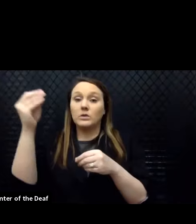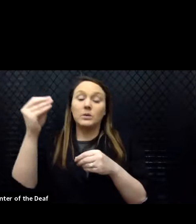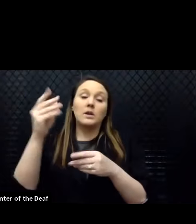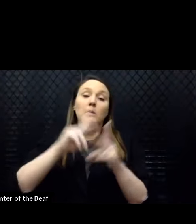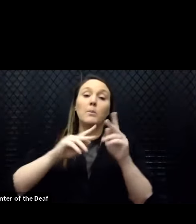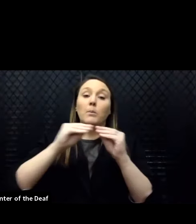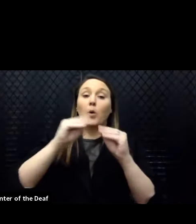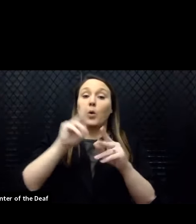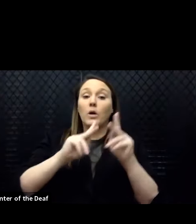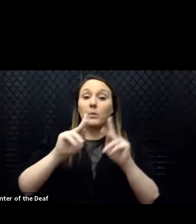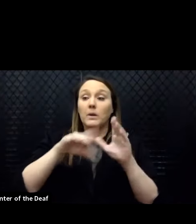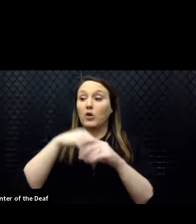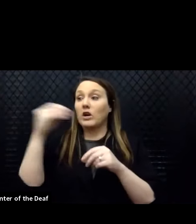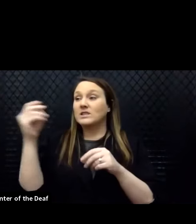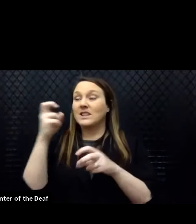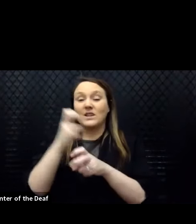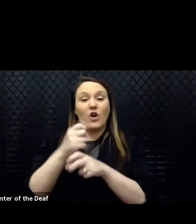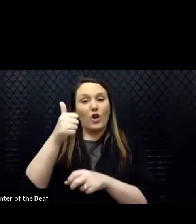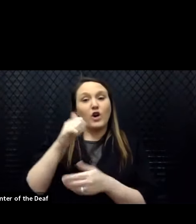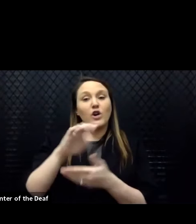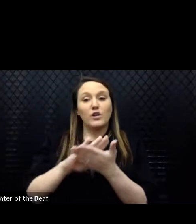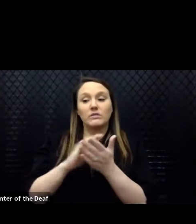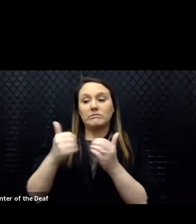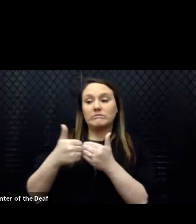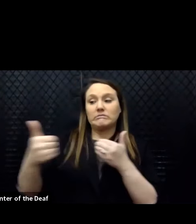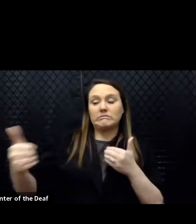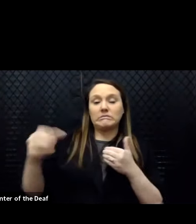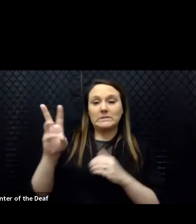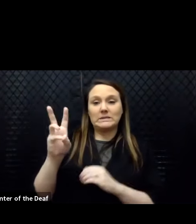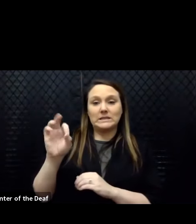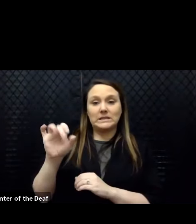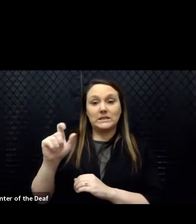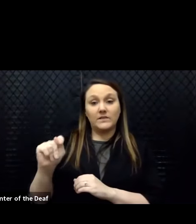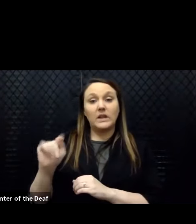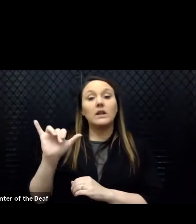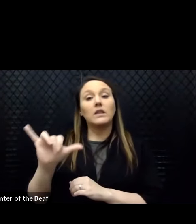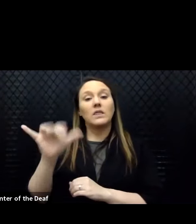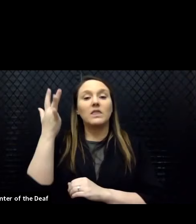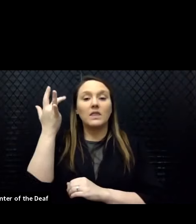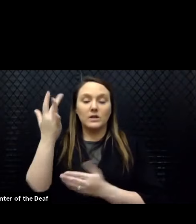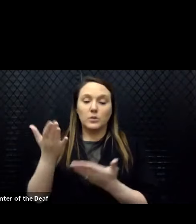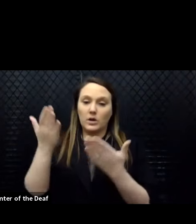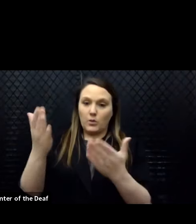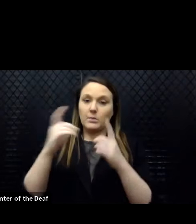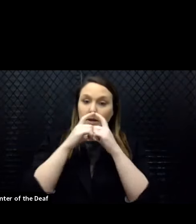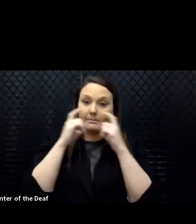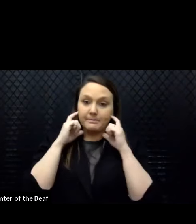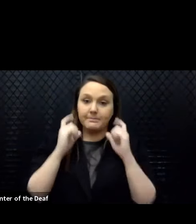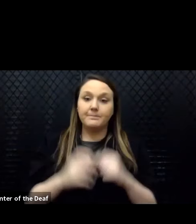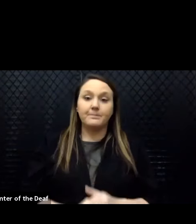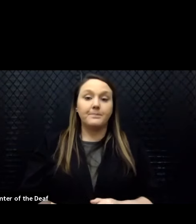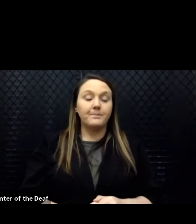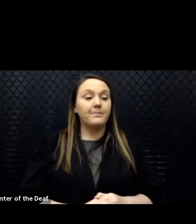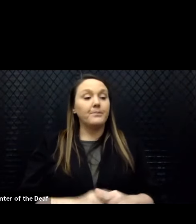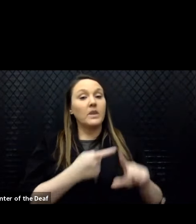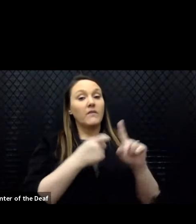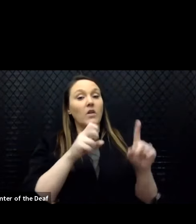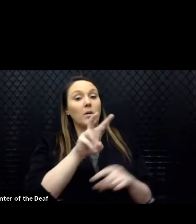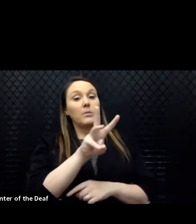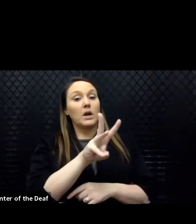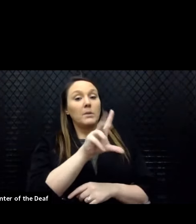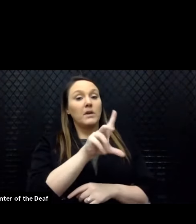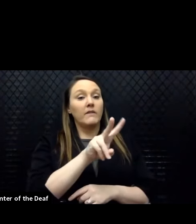out, it's going to be harder to keep that 6 feet. And that's why the recommendation is to wear a mask. From WBLT,